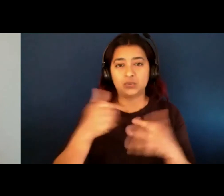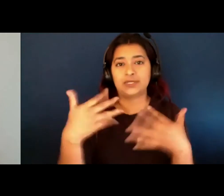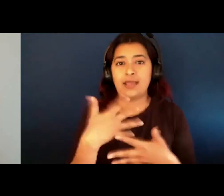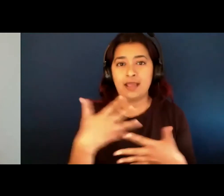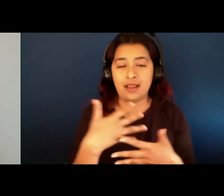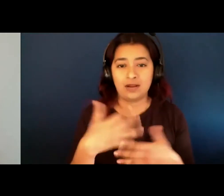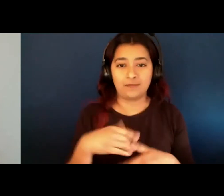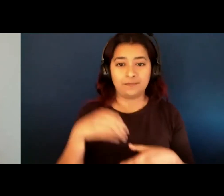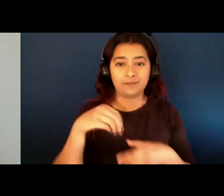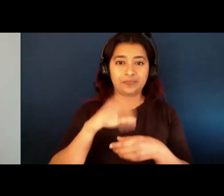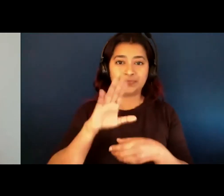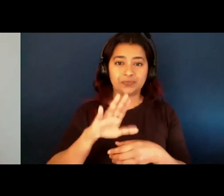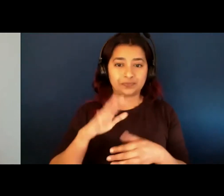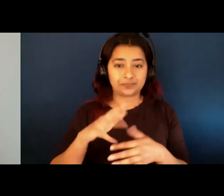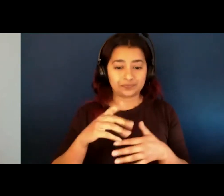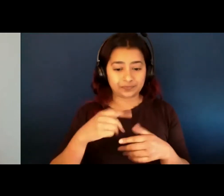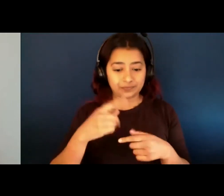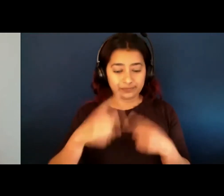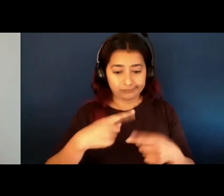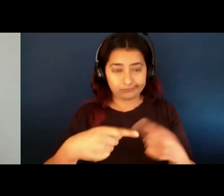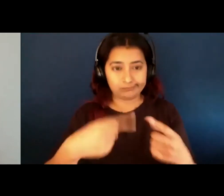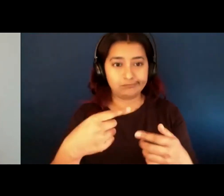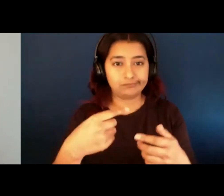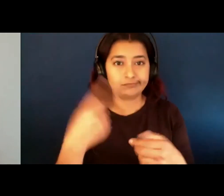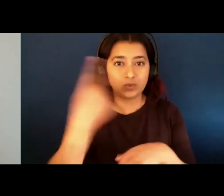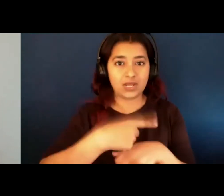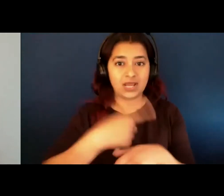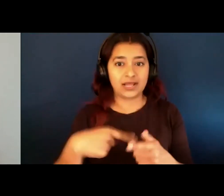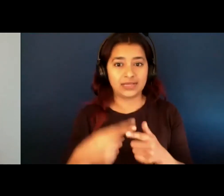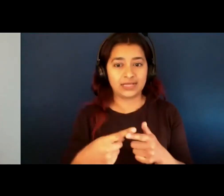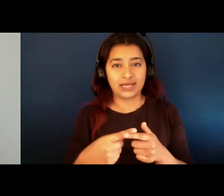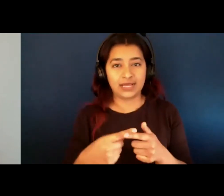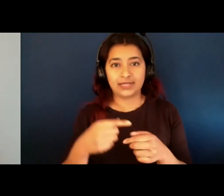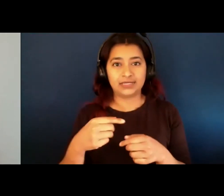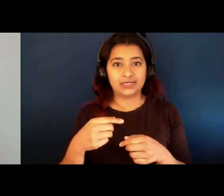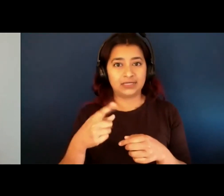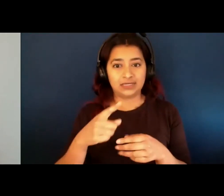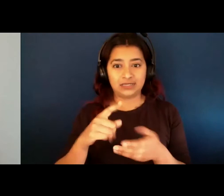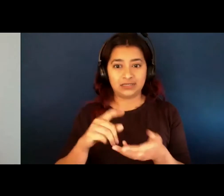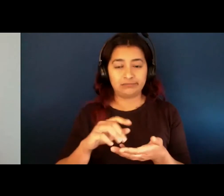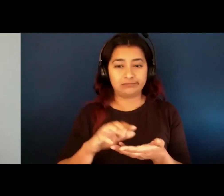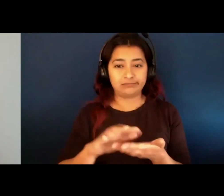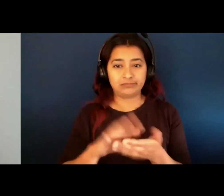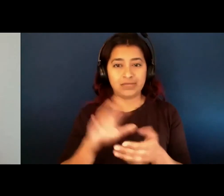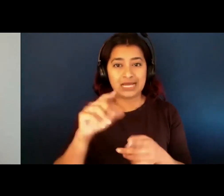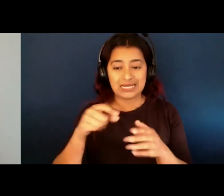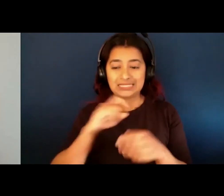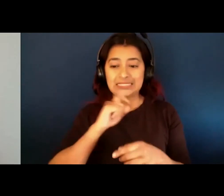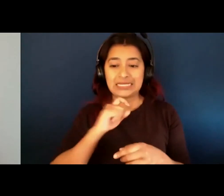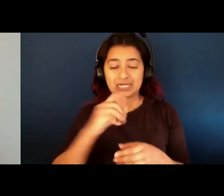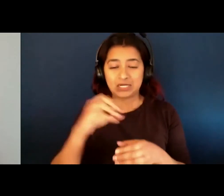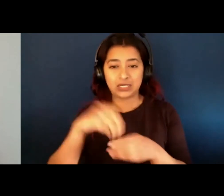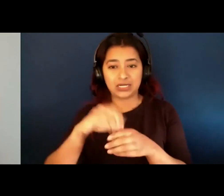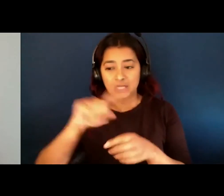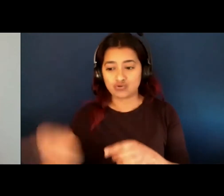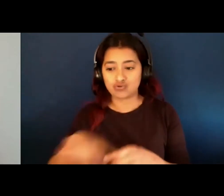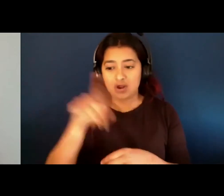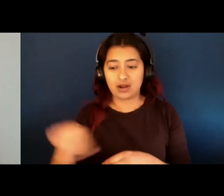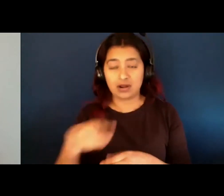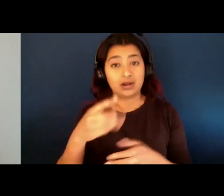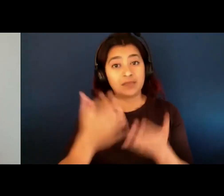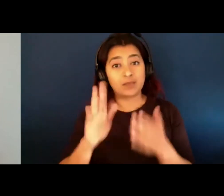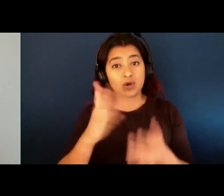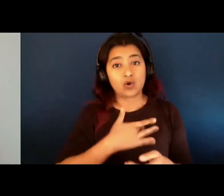her, tumbleweeds tumbled one day, and the next, sneakers somersaulted in a dryer. Maybe her heart was trying and failing